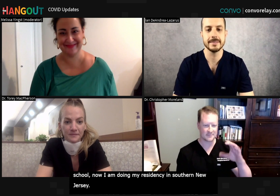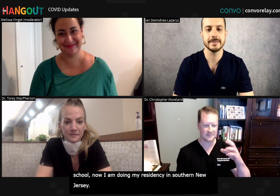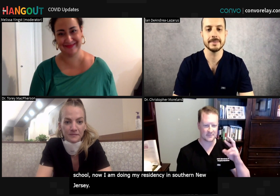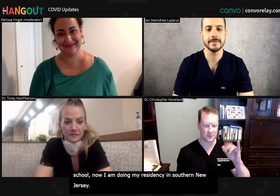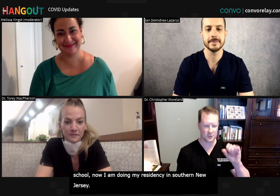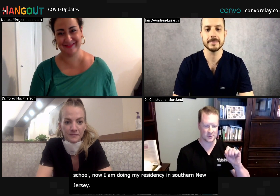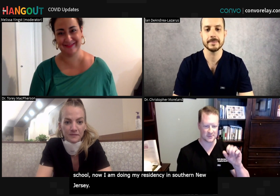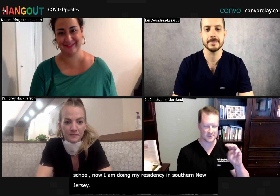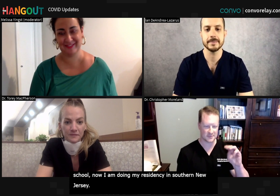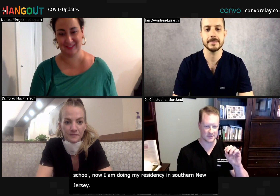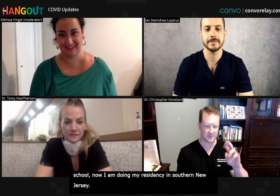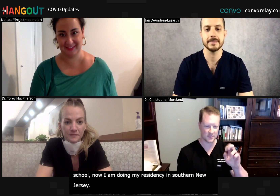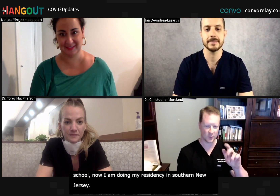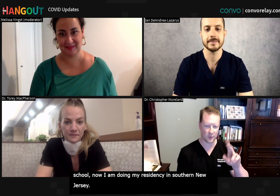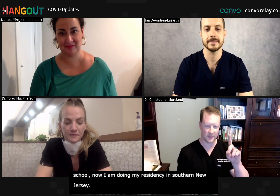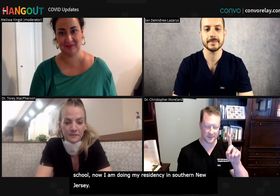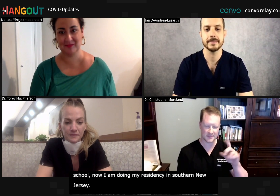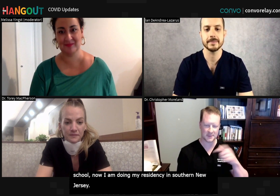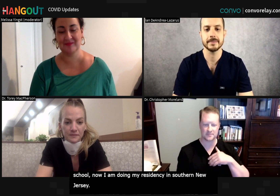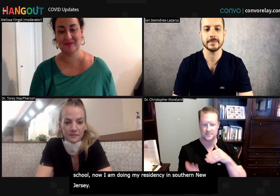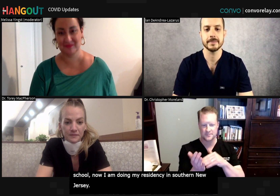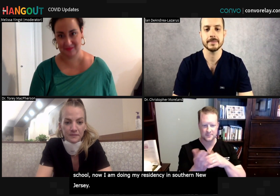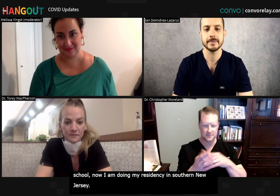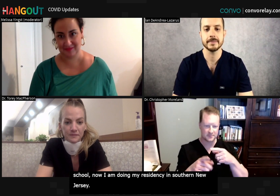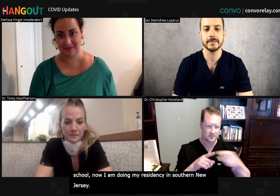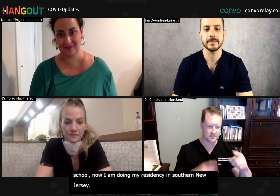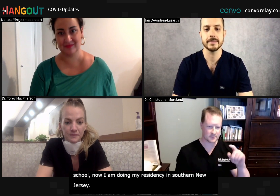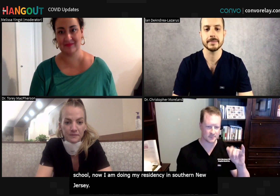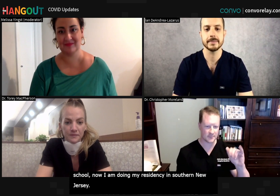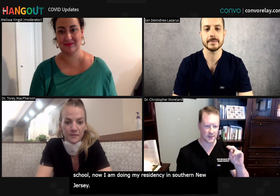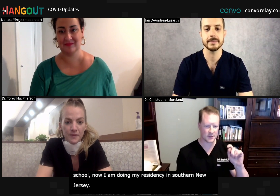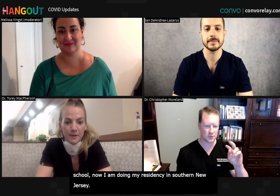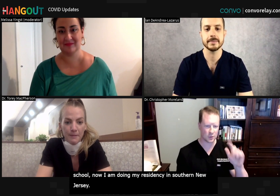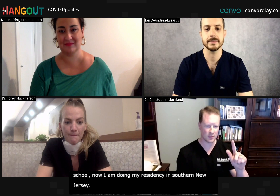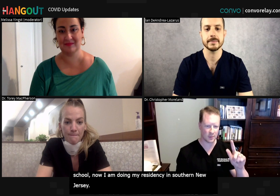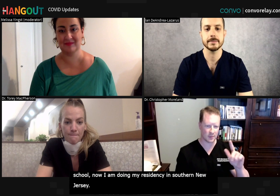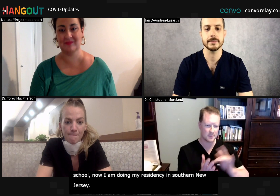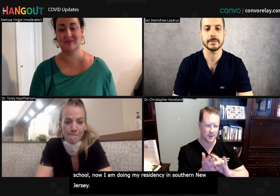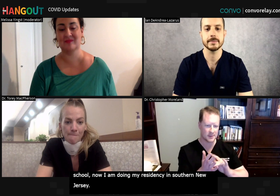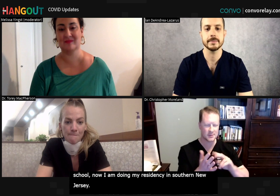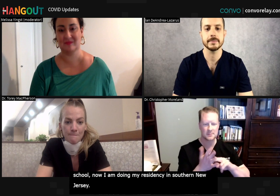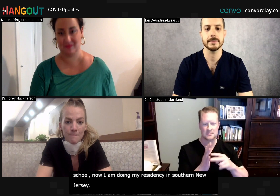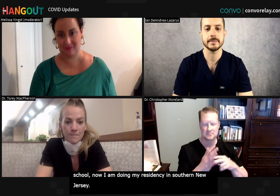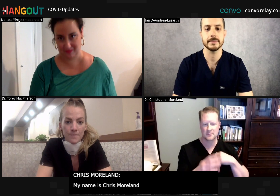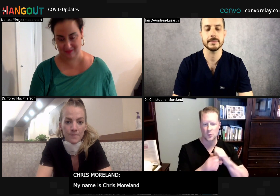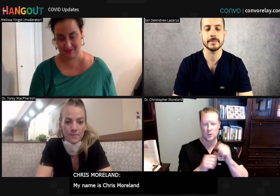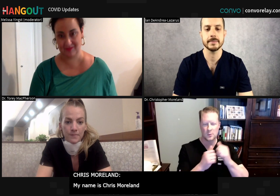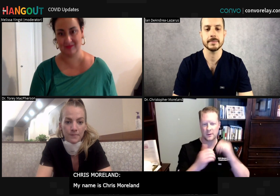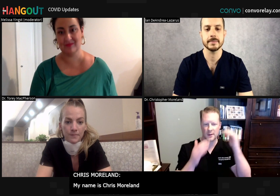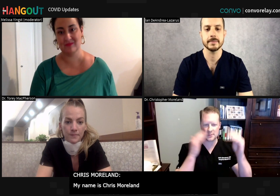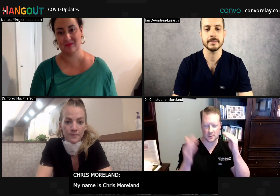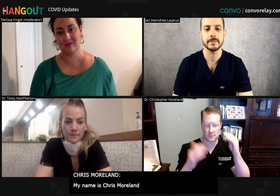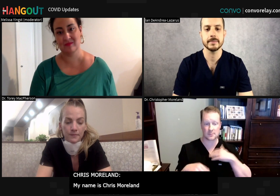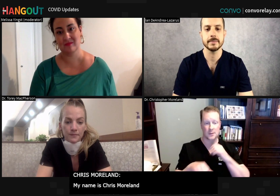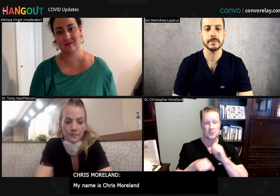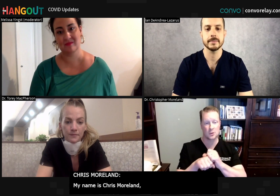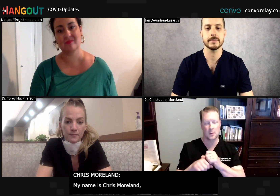And Hi, I'm Chris Moreland. I'm a doctor specializing in internal medicine. So I work